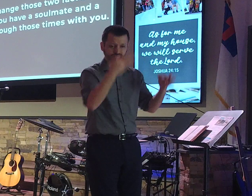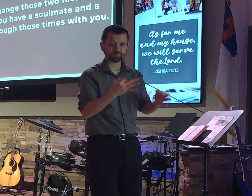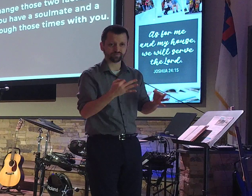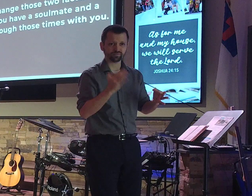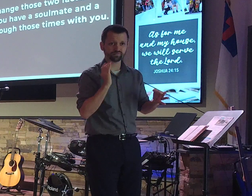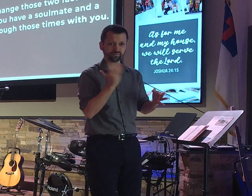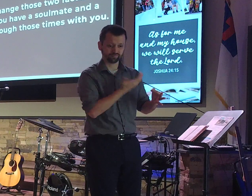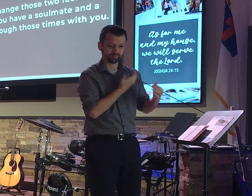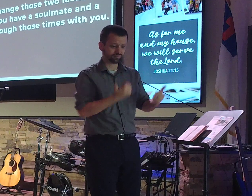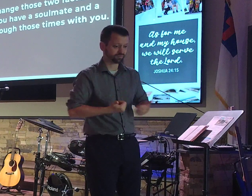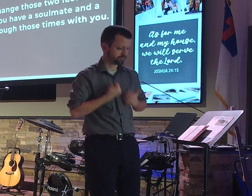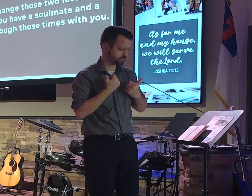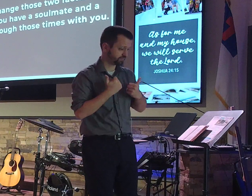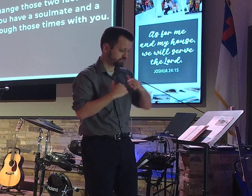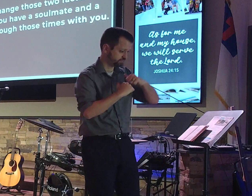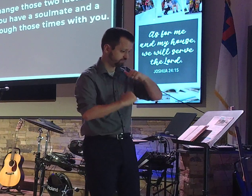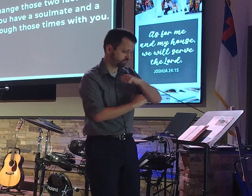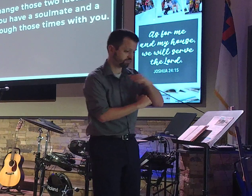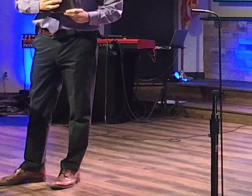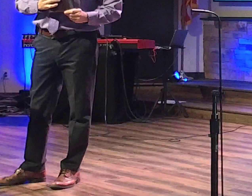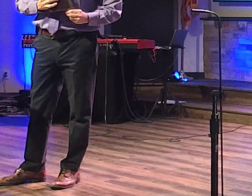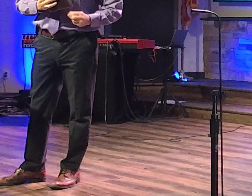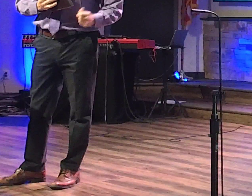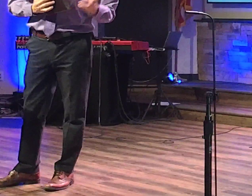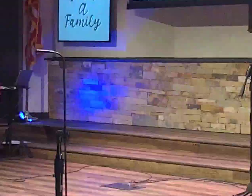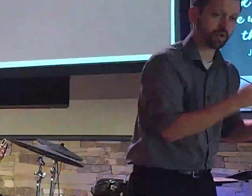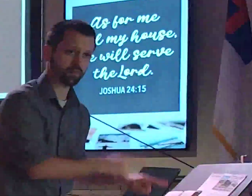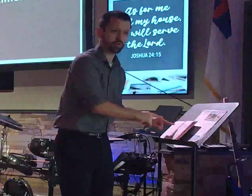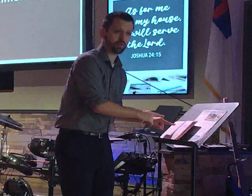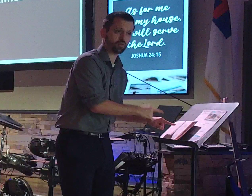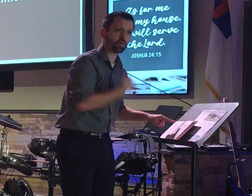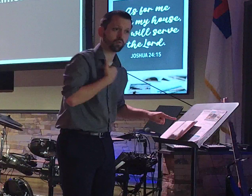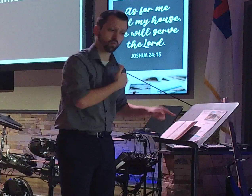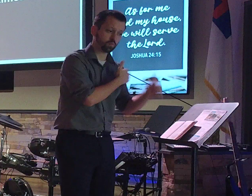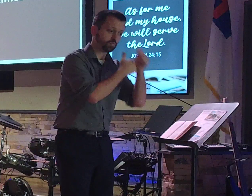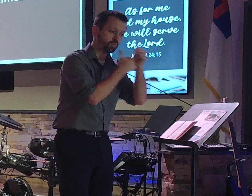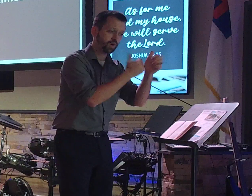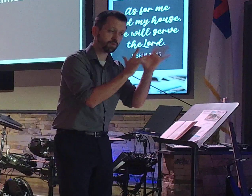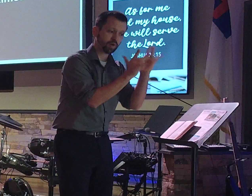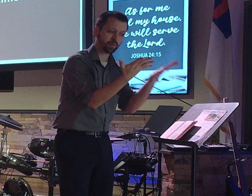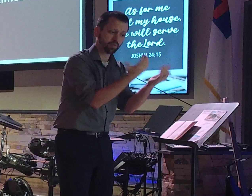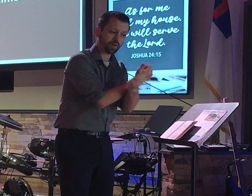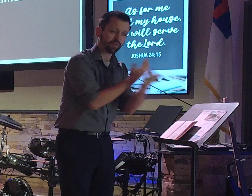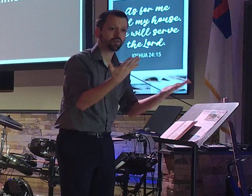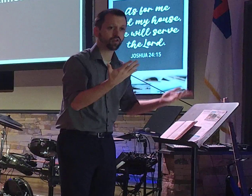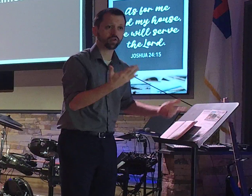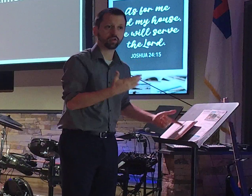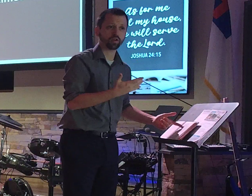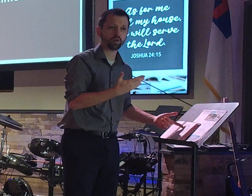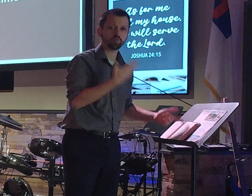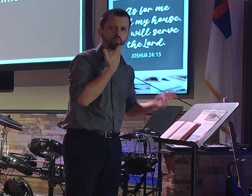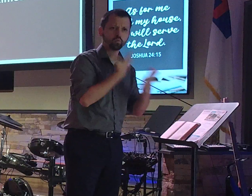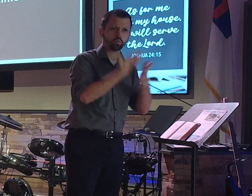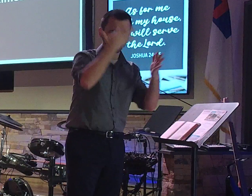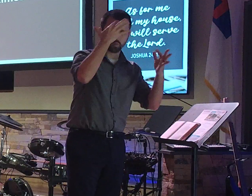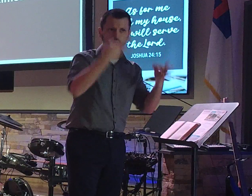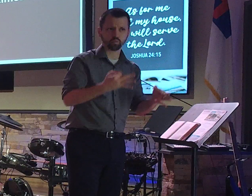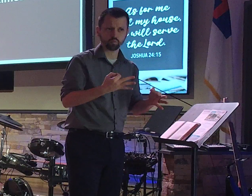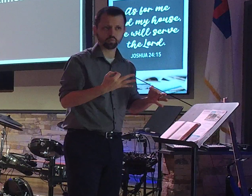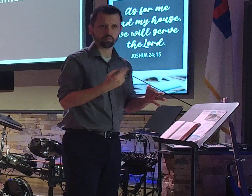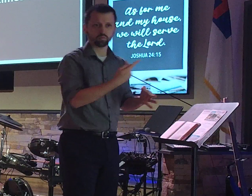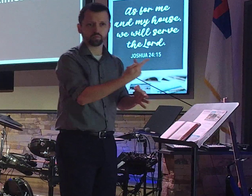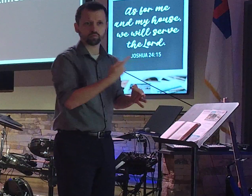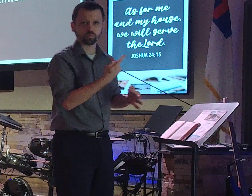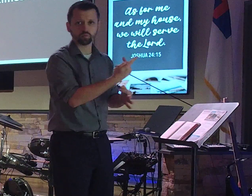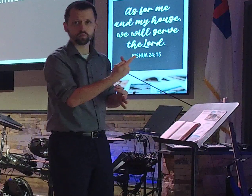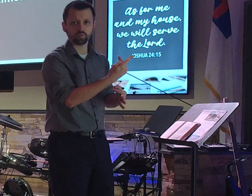lives upon the Bible, upon God's Word. And that served us very well. And this morning I want to share with